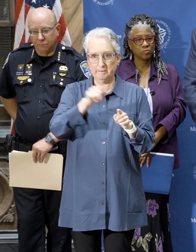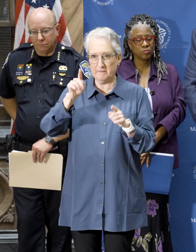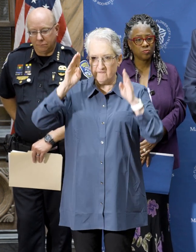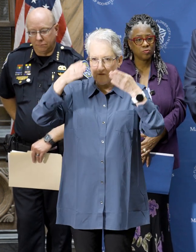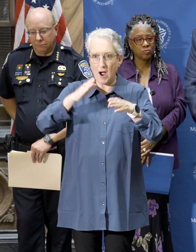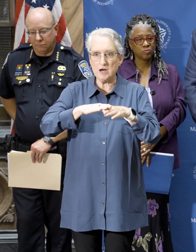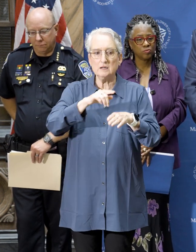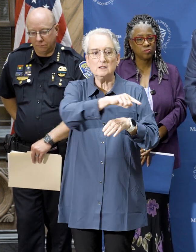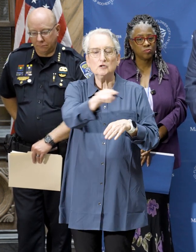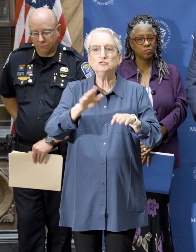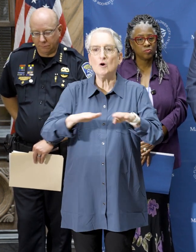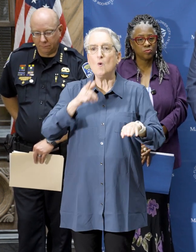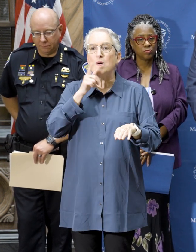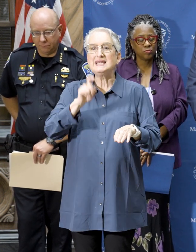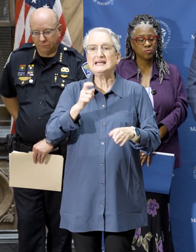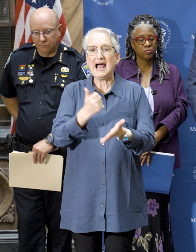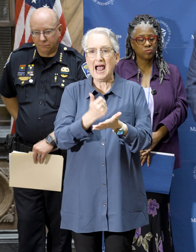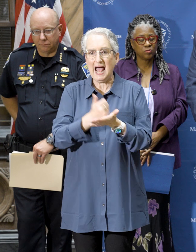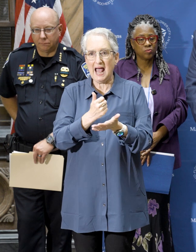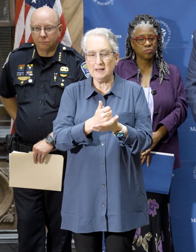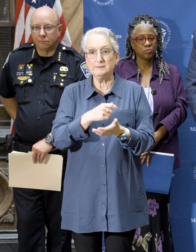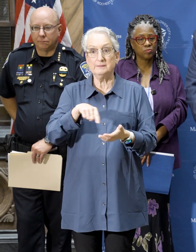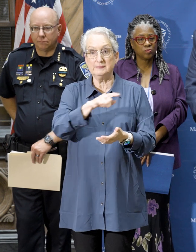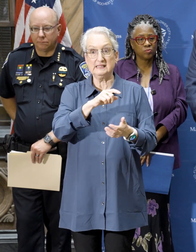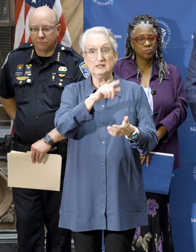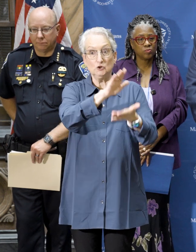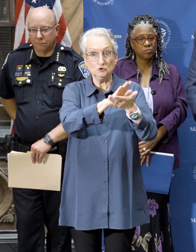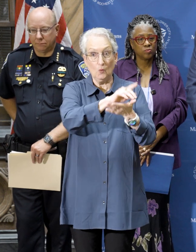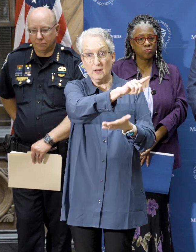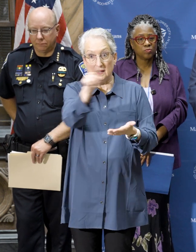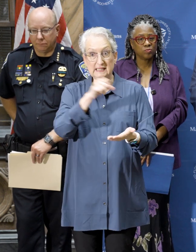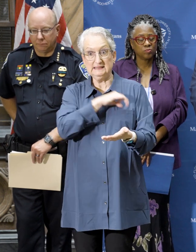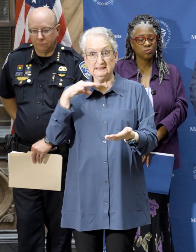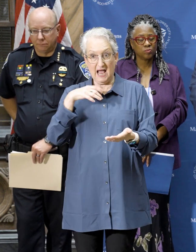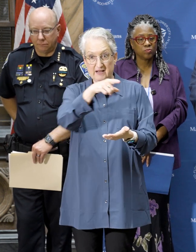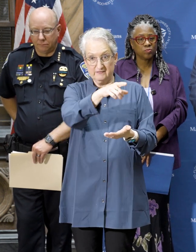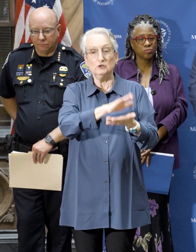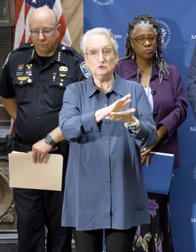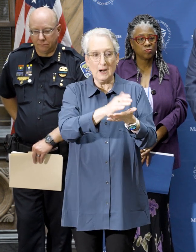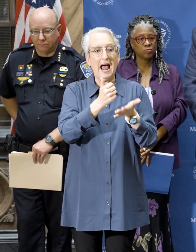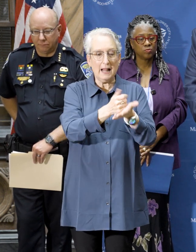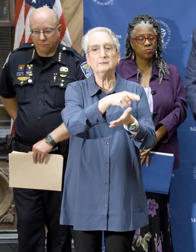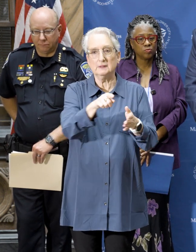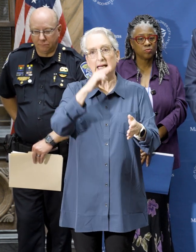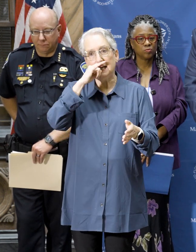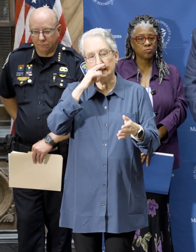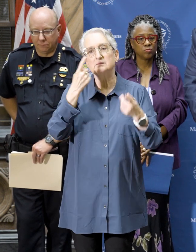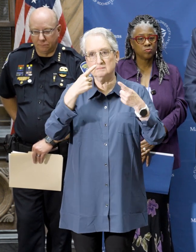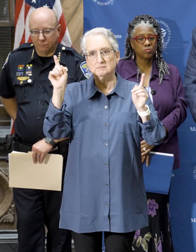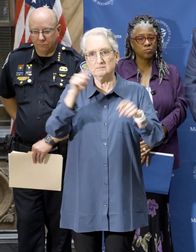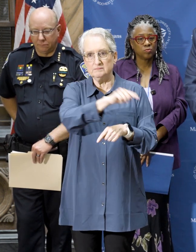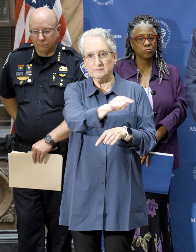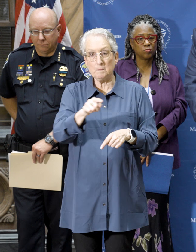are inside these schools doing everything they can to make sure our students succeed. Our staff are keeping track with school attendance and making home visits